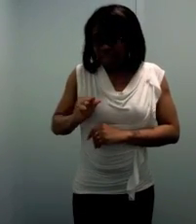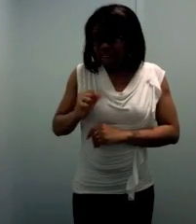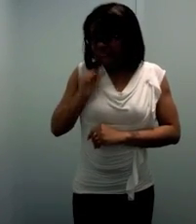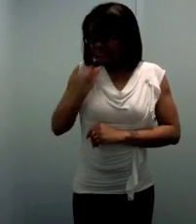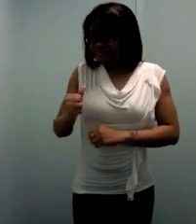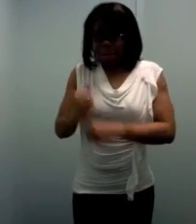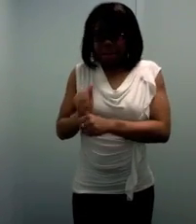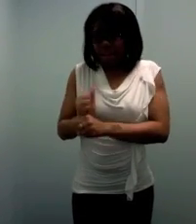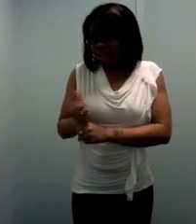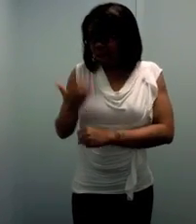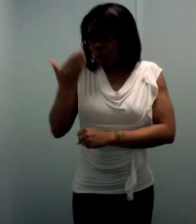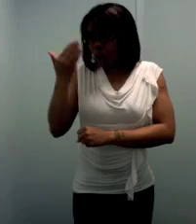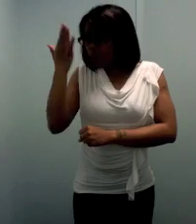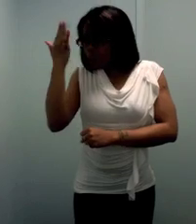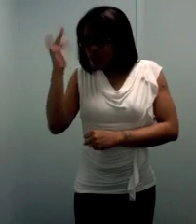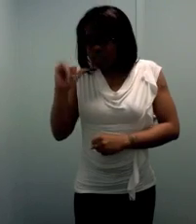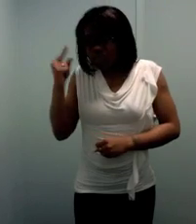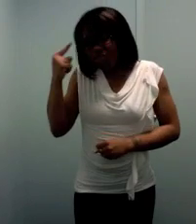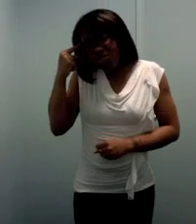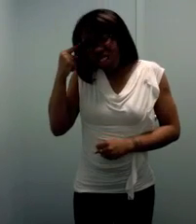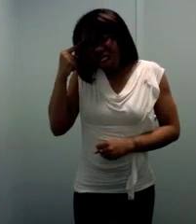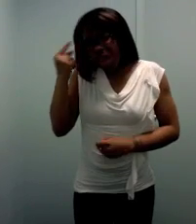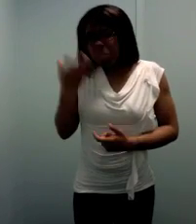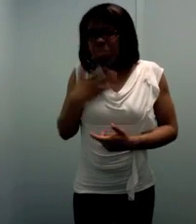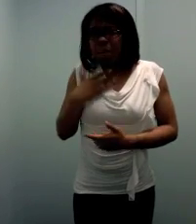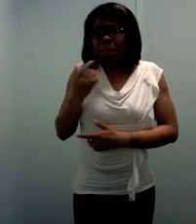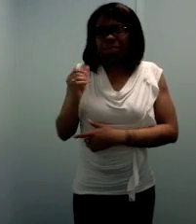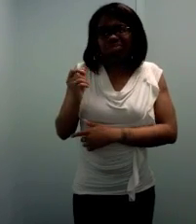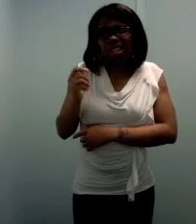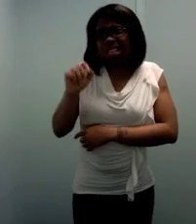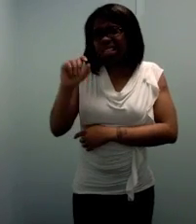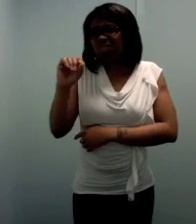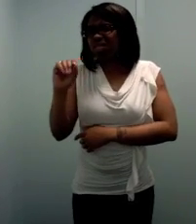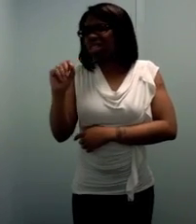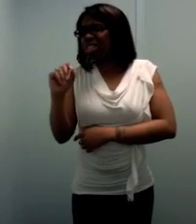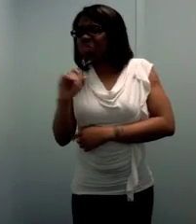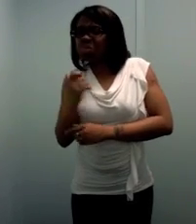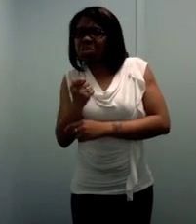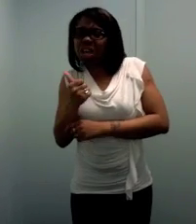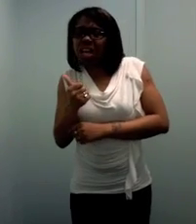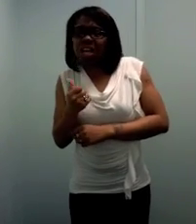do you think that was? And after a second or two, carefully reflecting, she said, no paper,